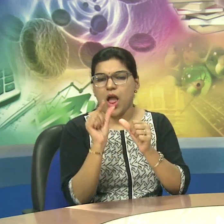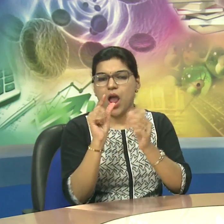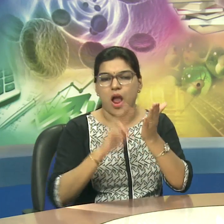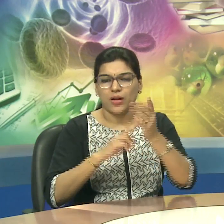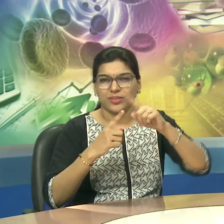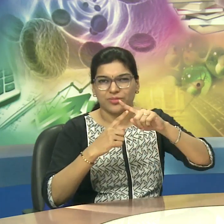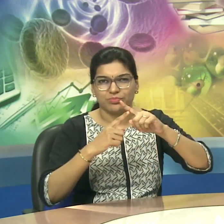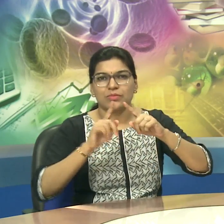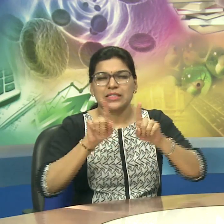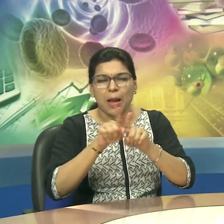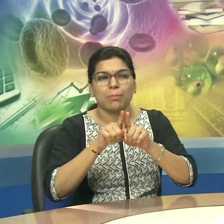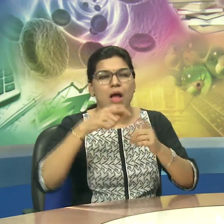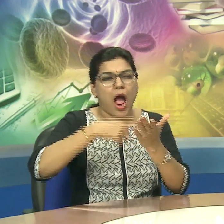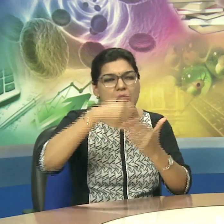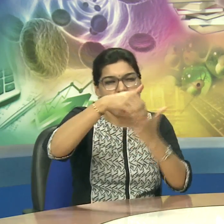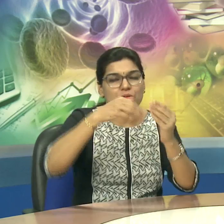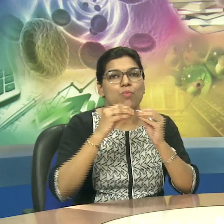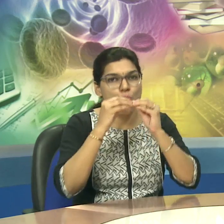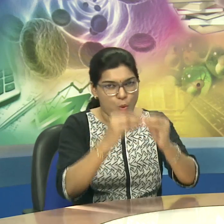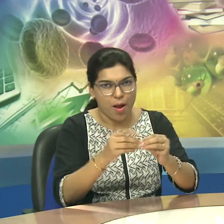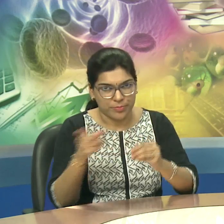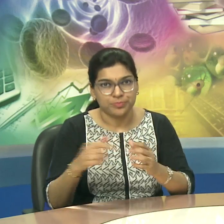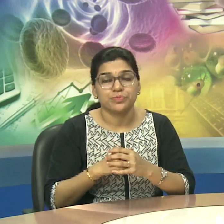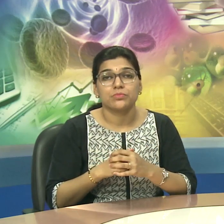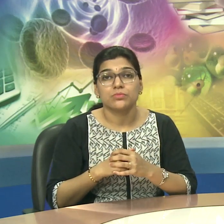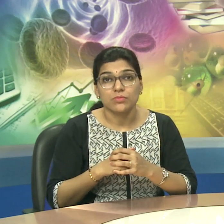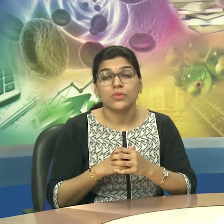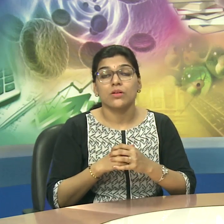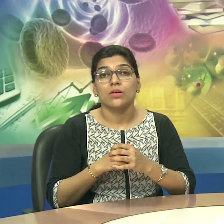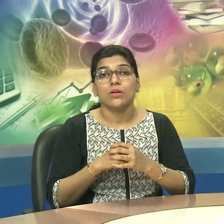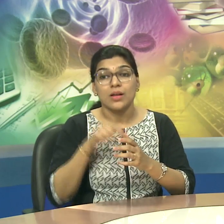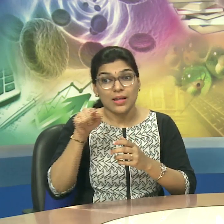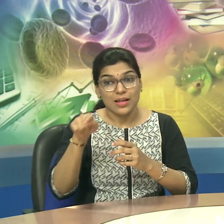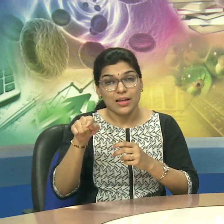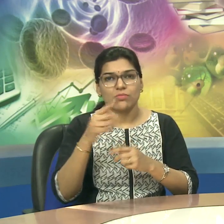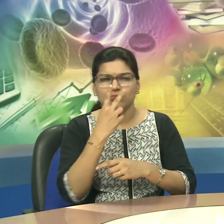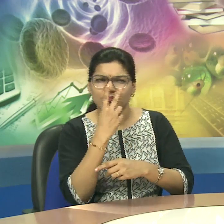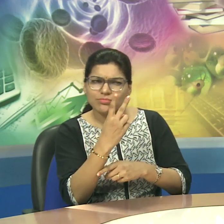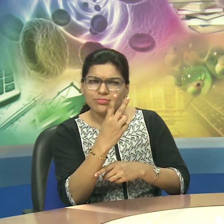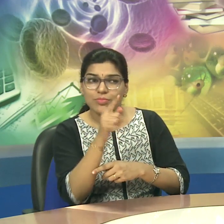The author has written this story about his Bua, aunt.